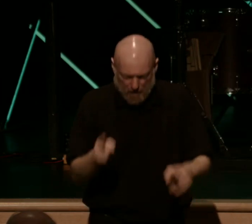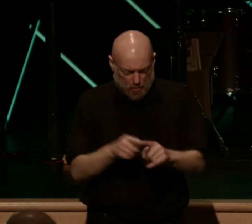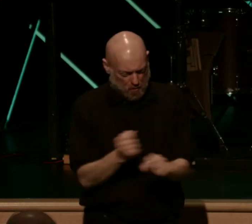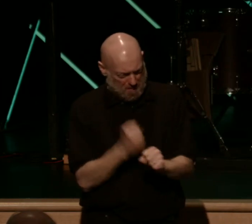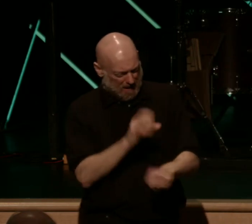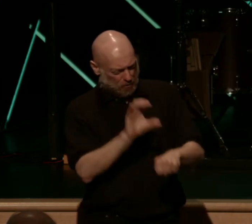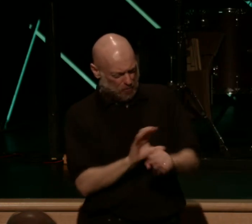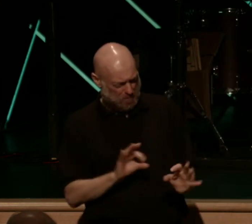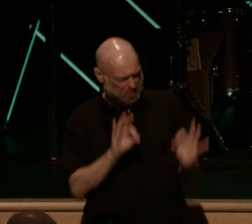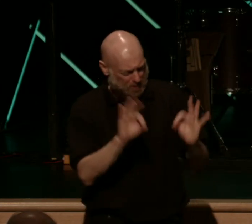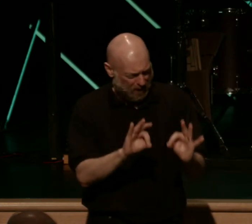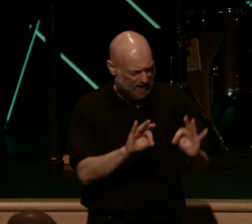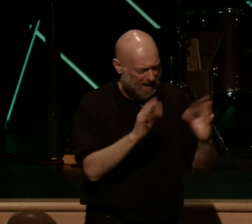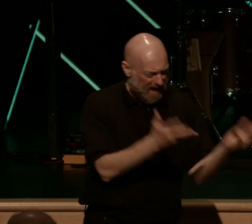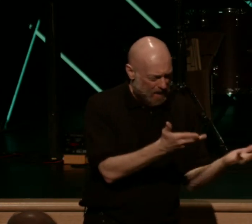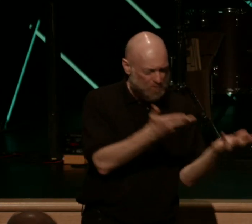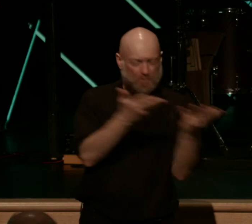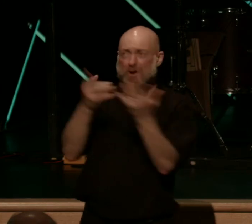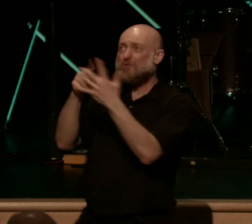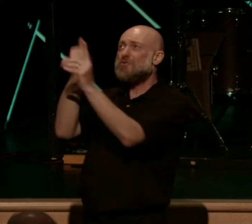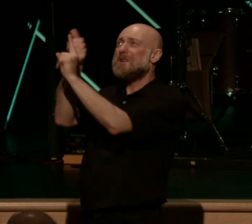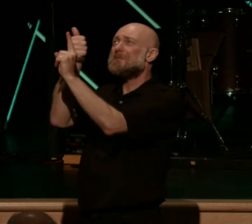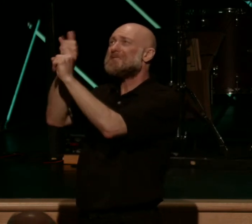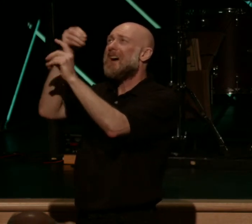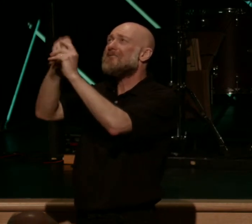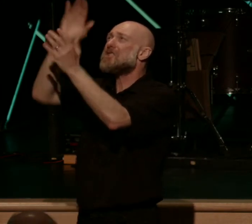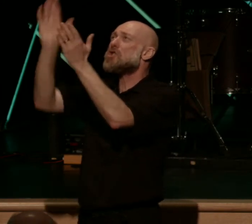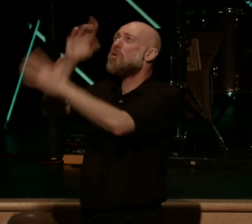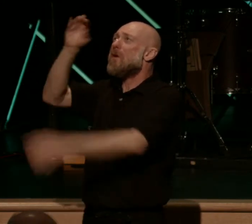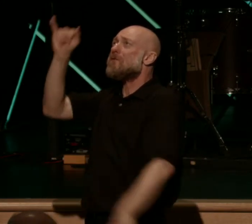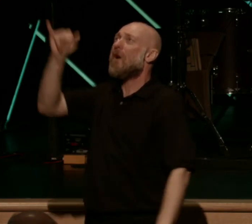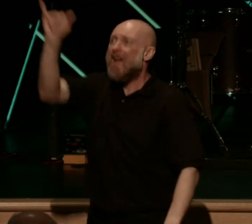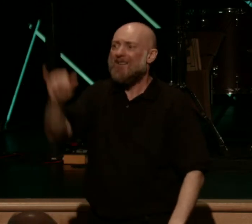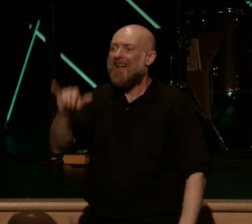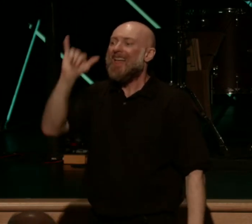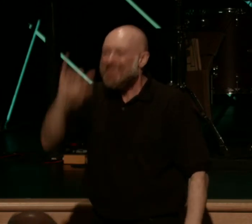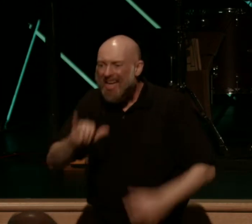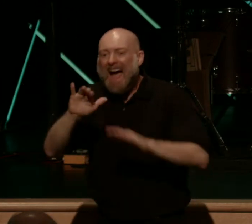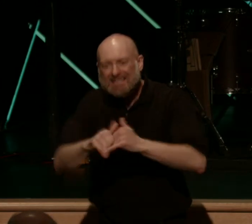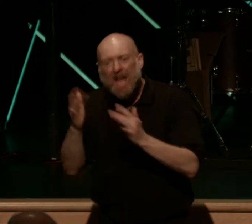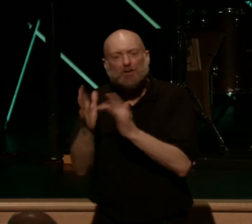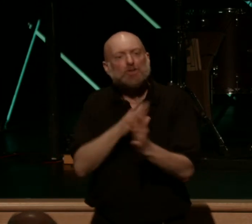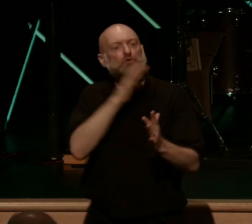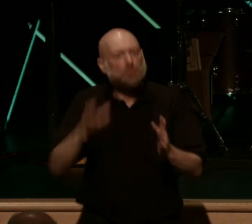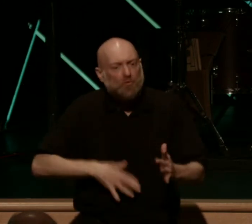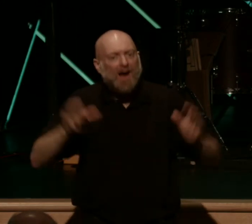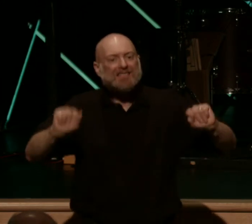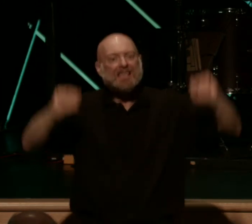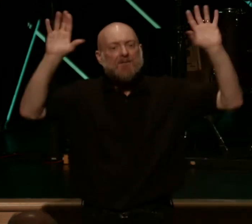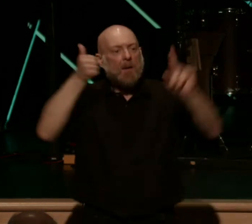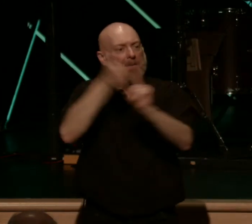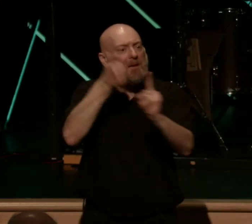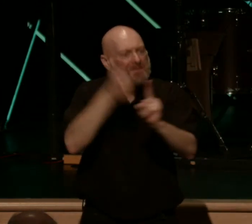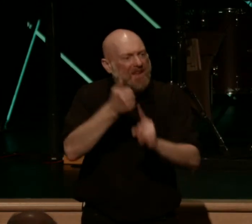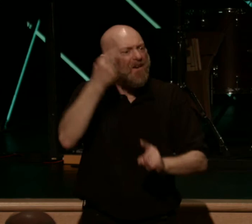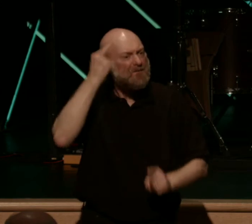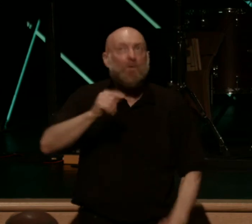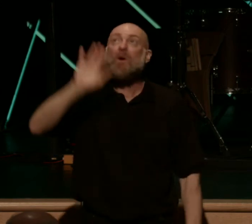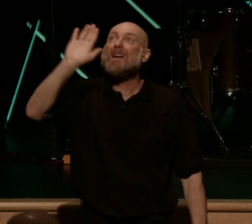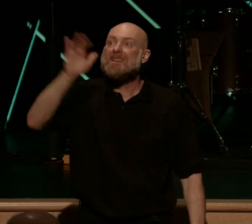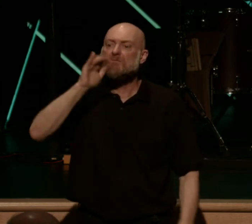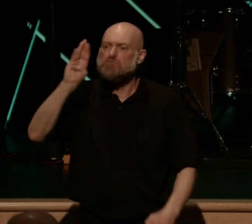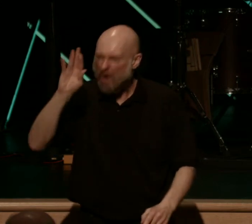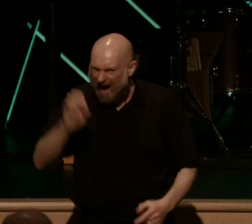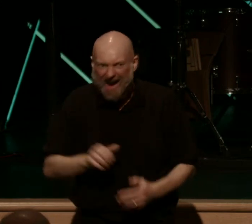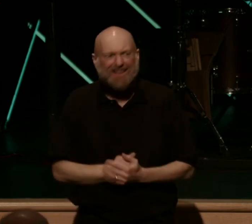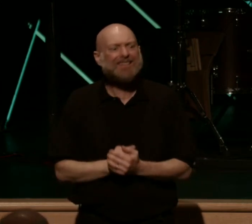and to bring her to himself in glory forever. This is how Jesus Christ gave himself up for his bride. Praise his